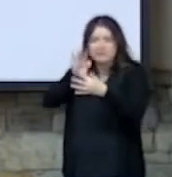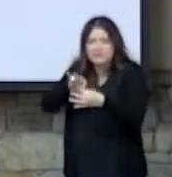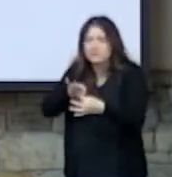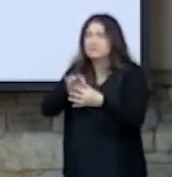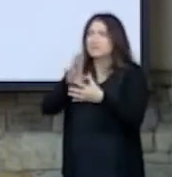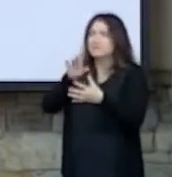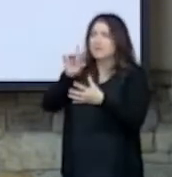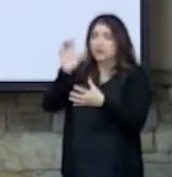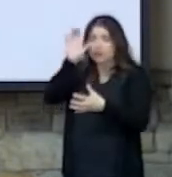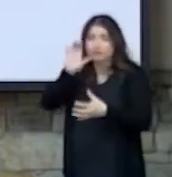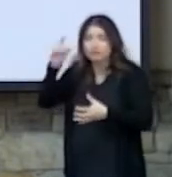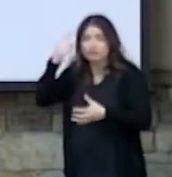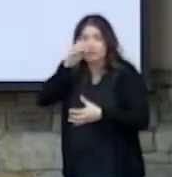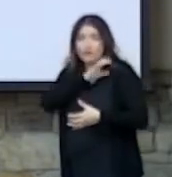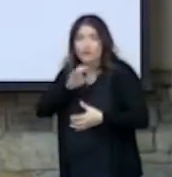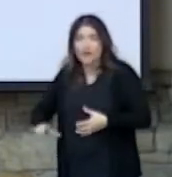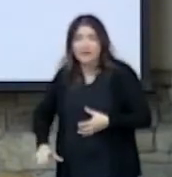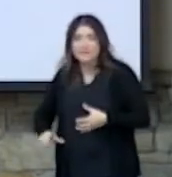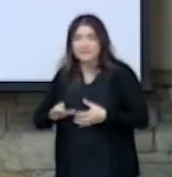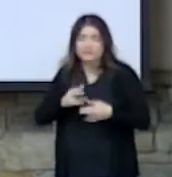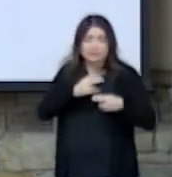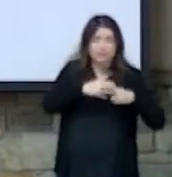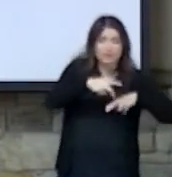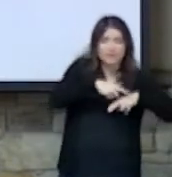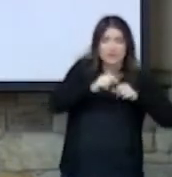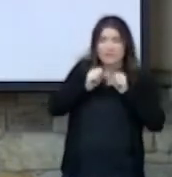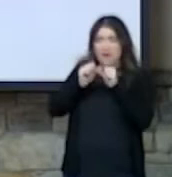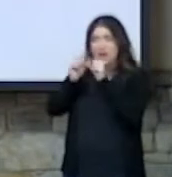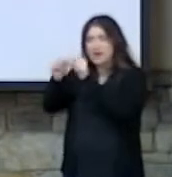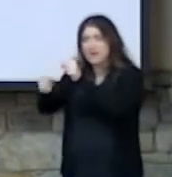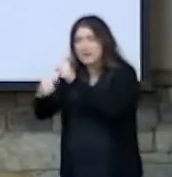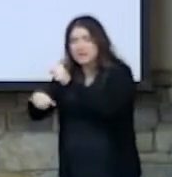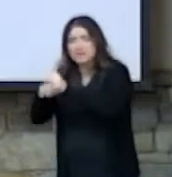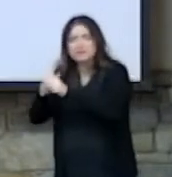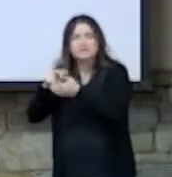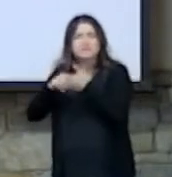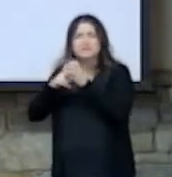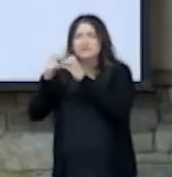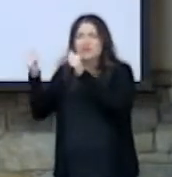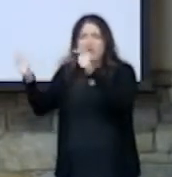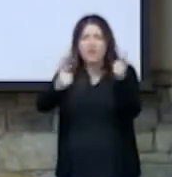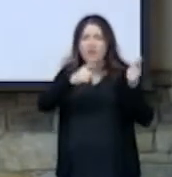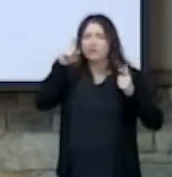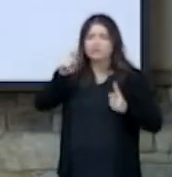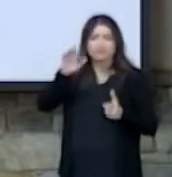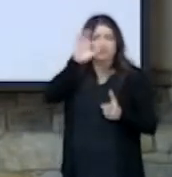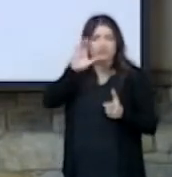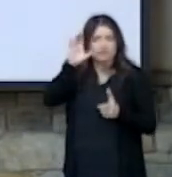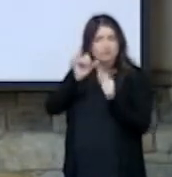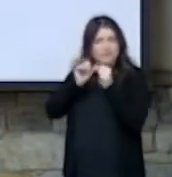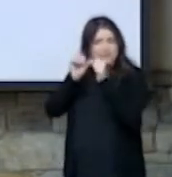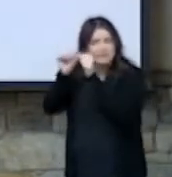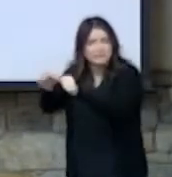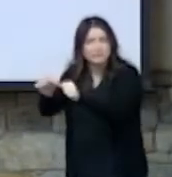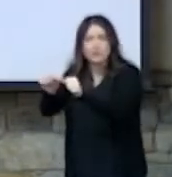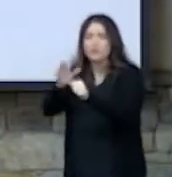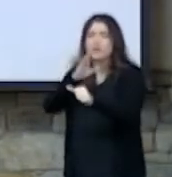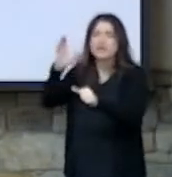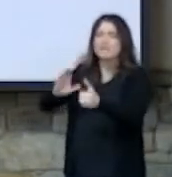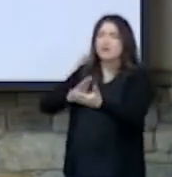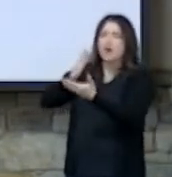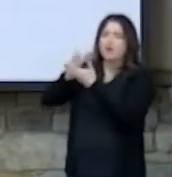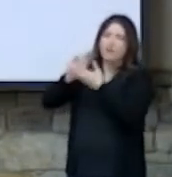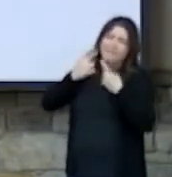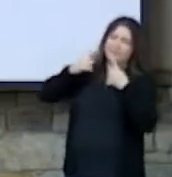Christ, every one of us here this morning should still be searching. We never get to the point where we arrive in our knowledge